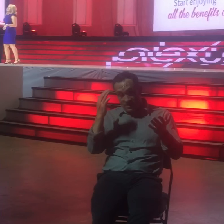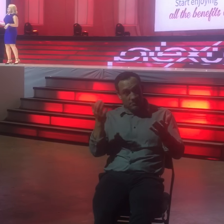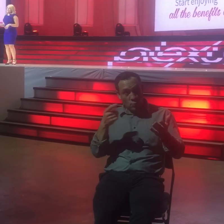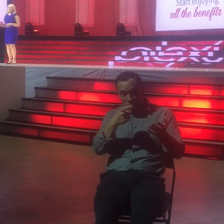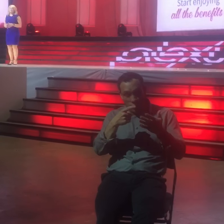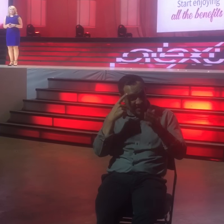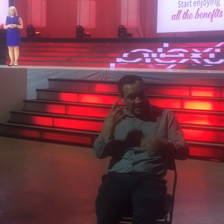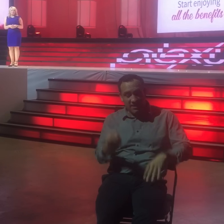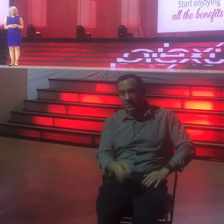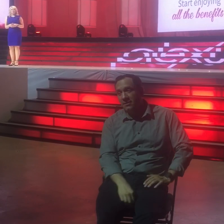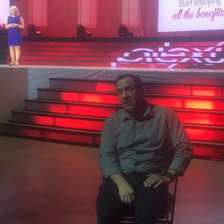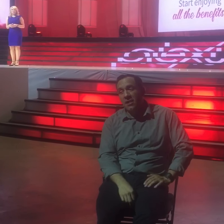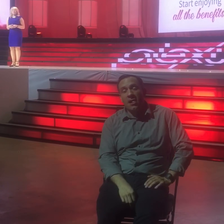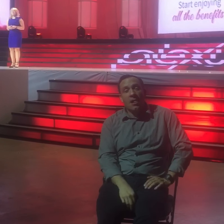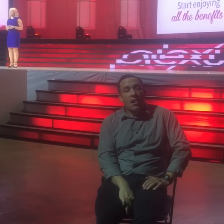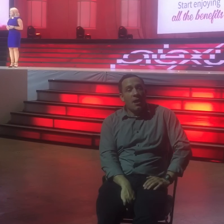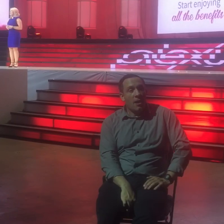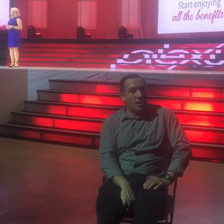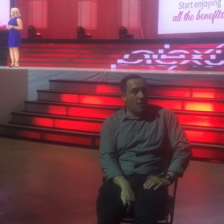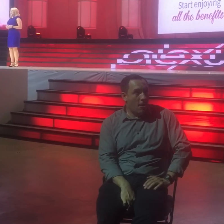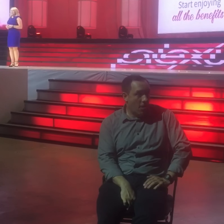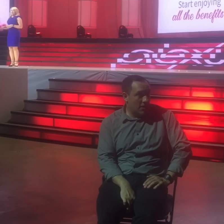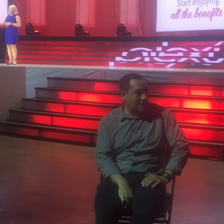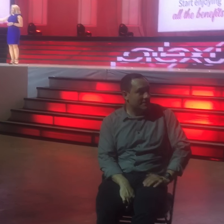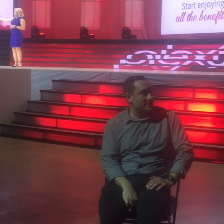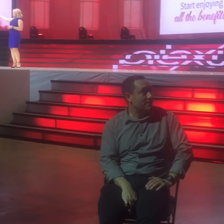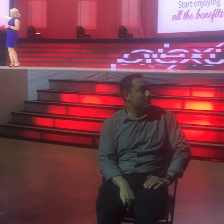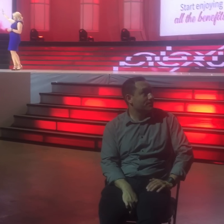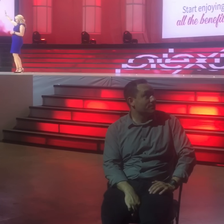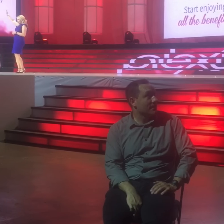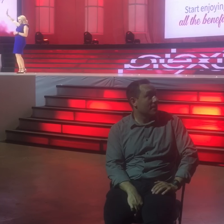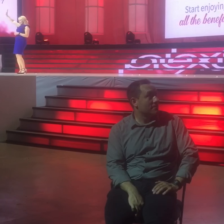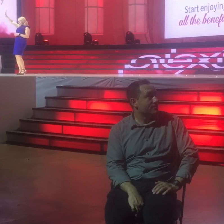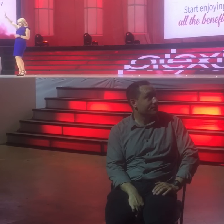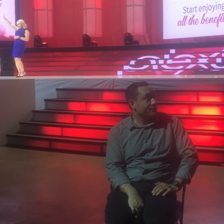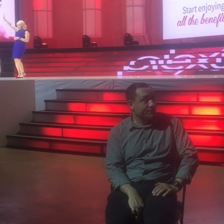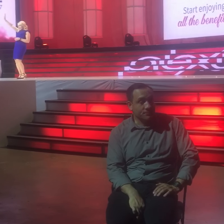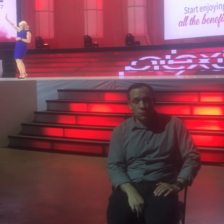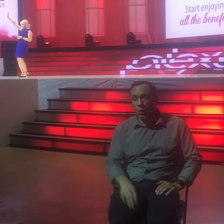Wave your hand if you've already downloaded